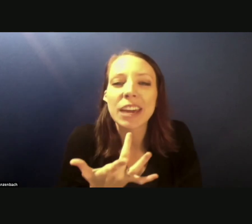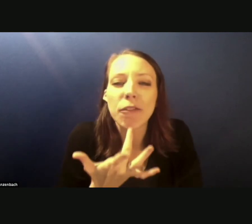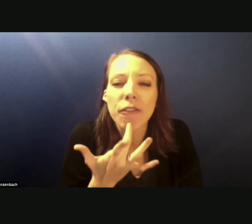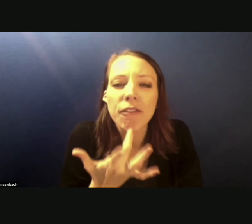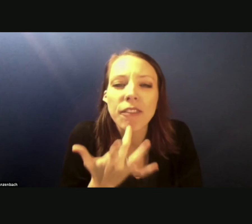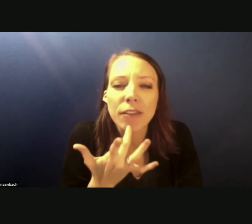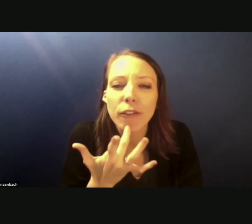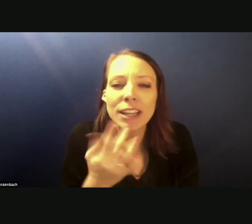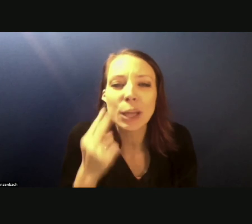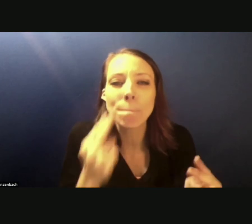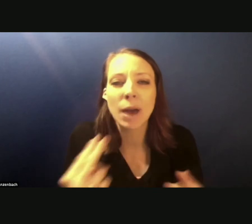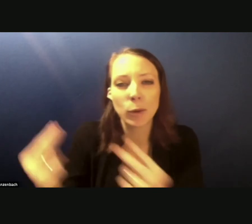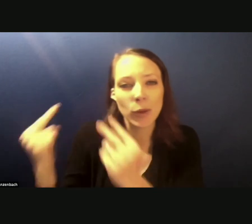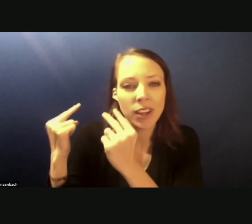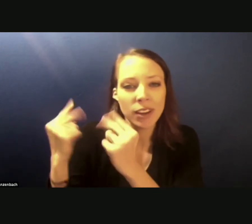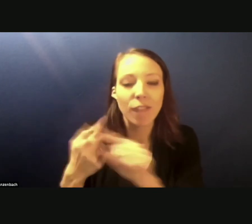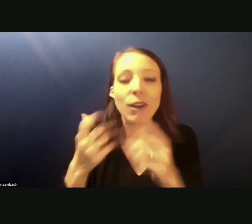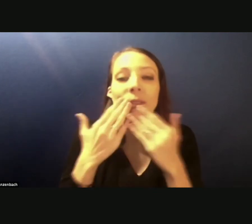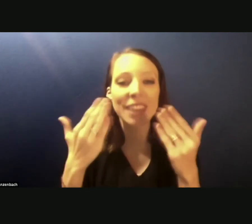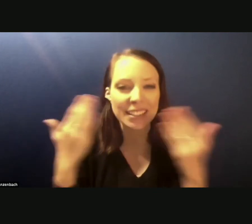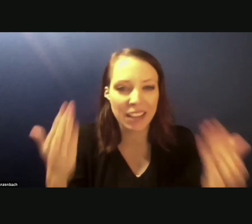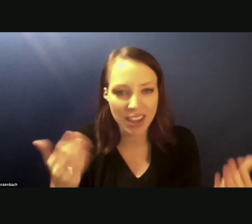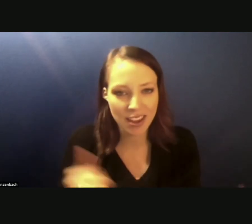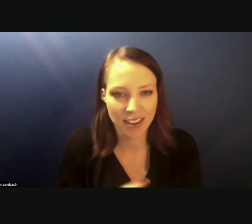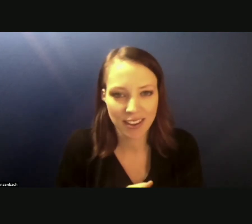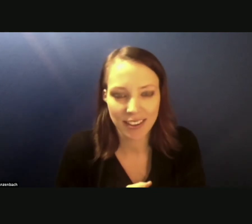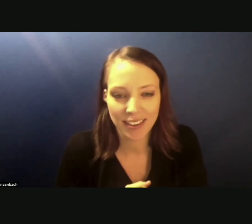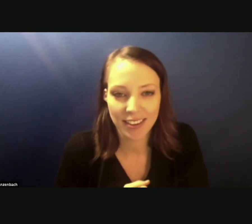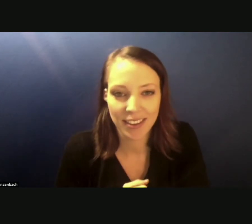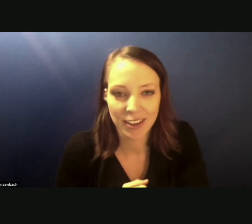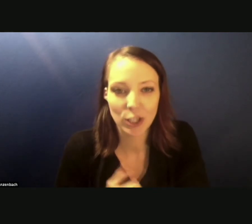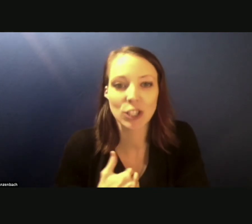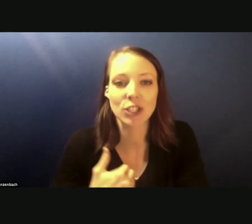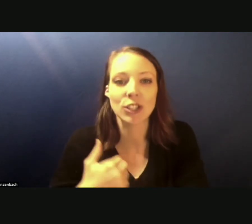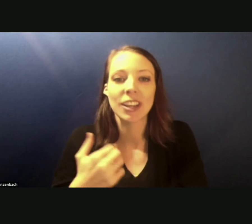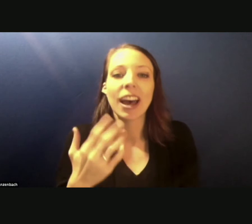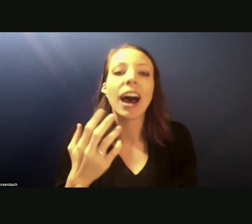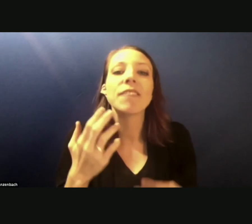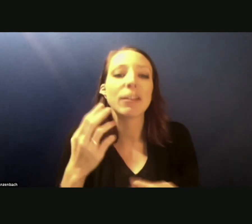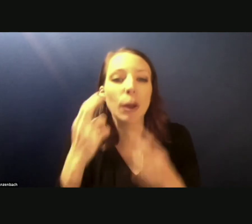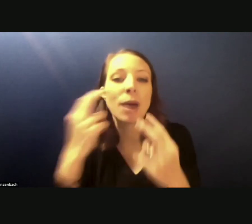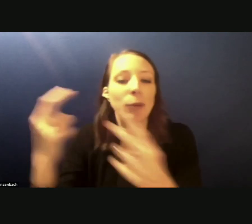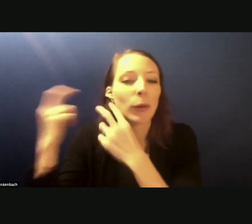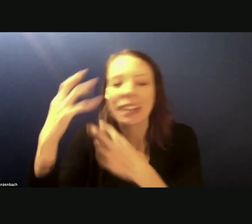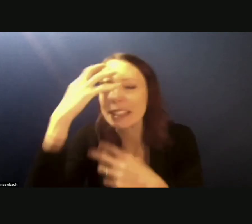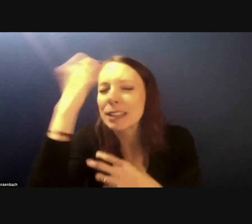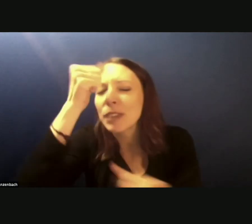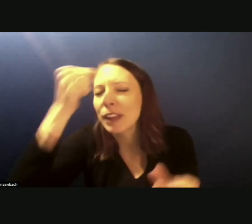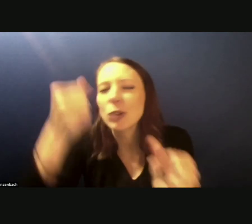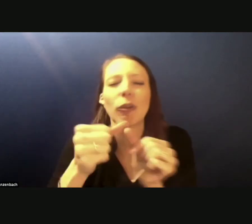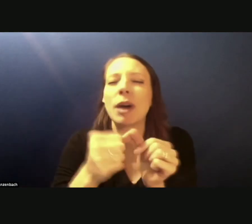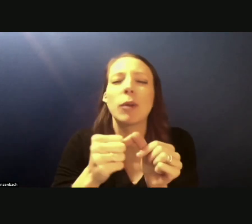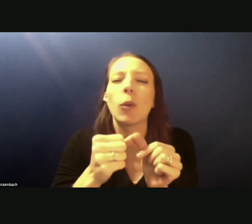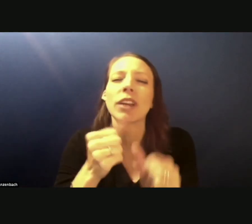a favorite memory from Thanksgiving? Favorite A favorite memory, like something